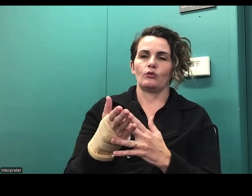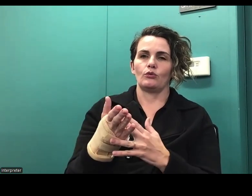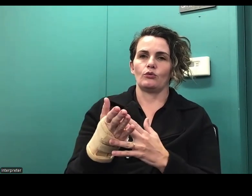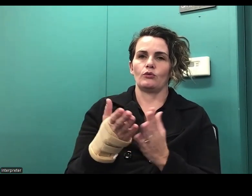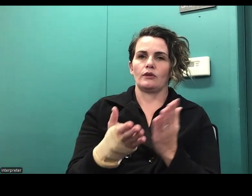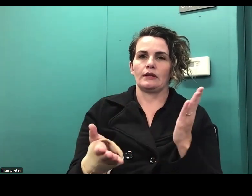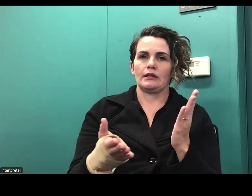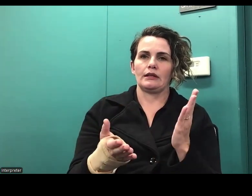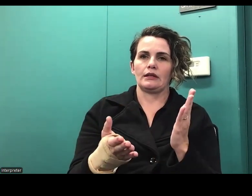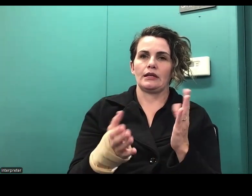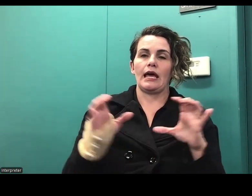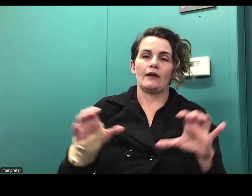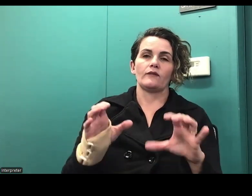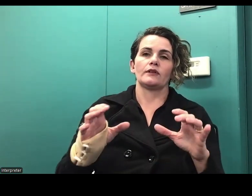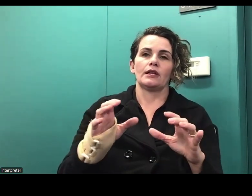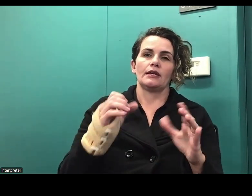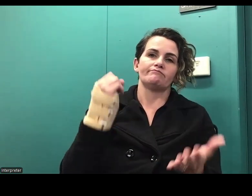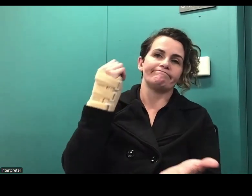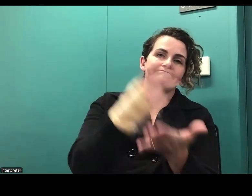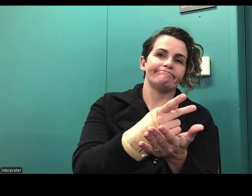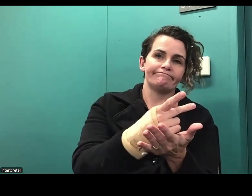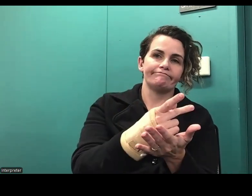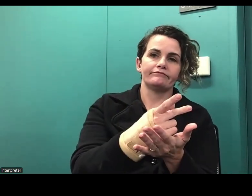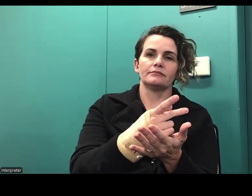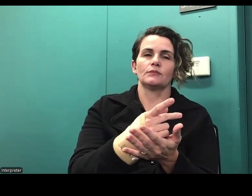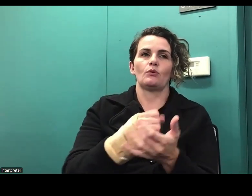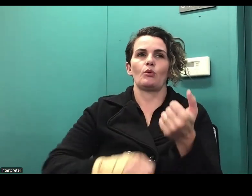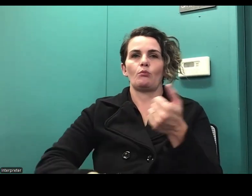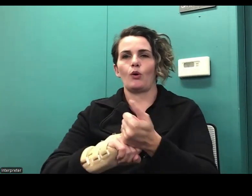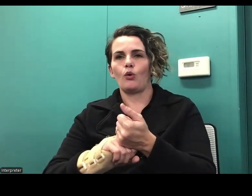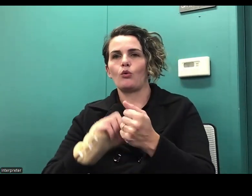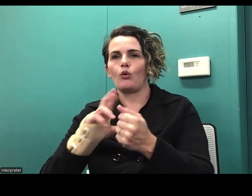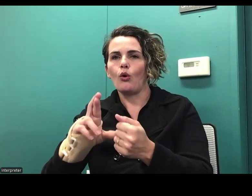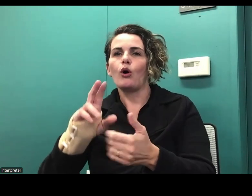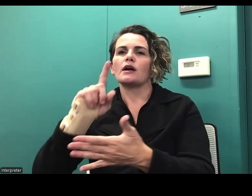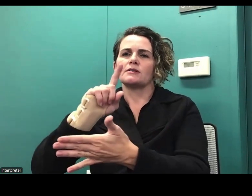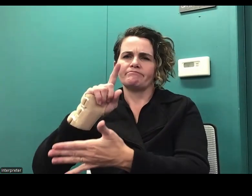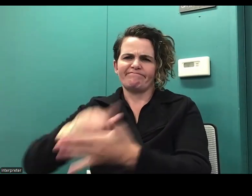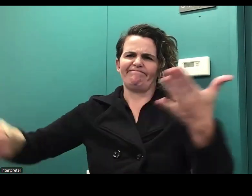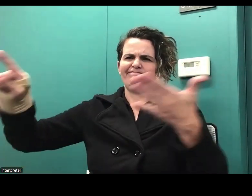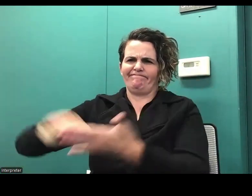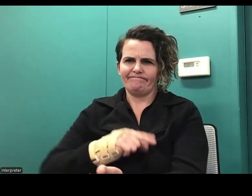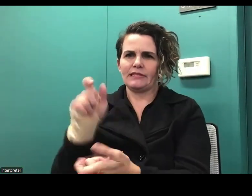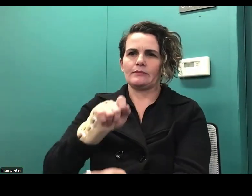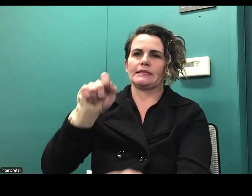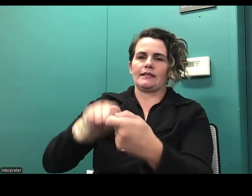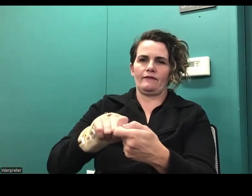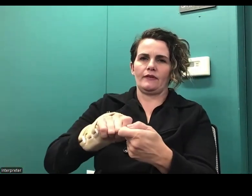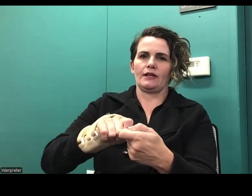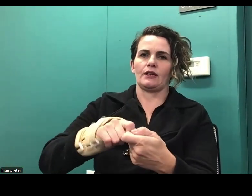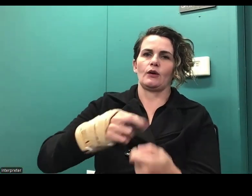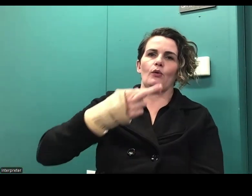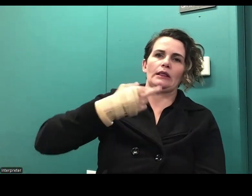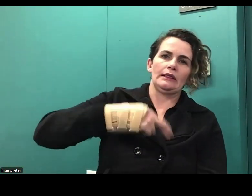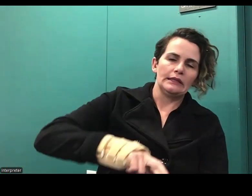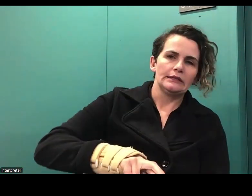to actively endorse, promote, or disparage a particular partisan, religious, denominational, sectarian, agnostic, or